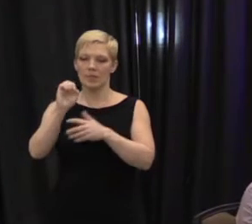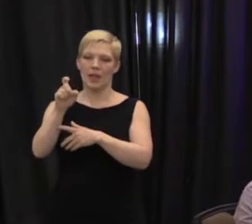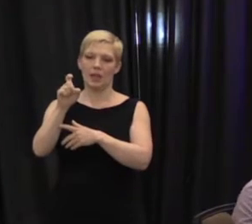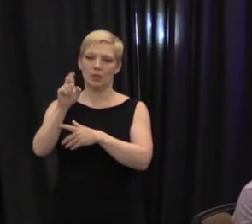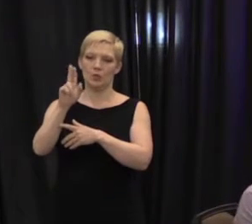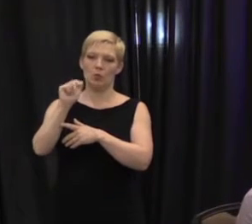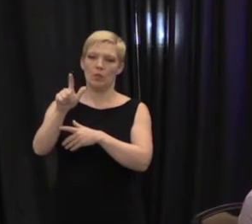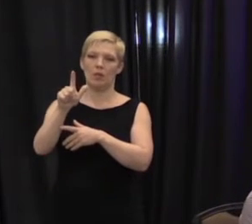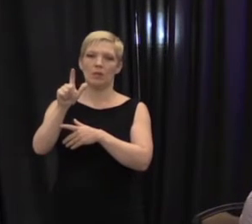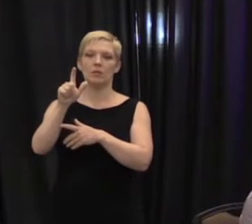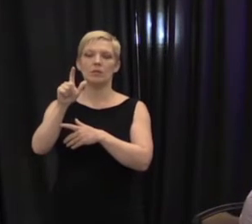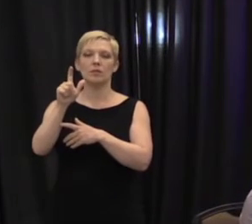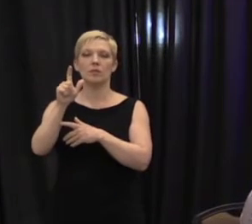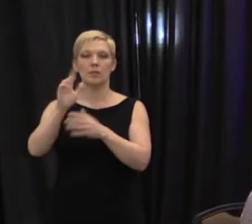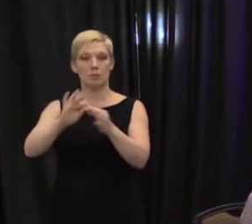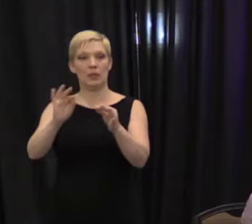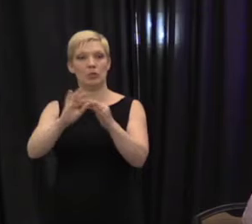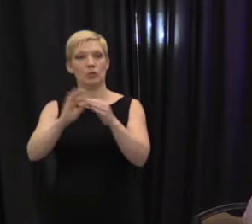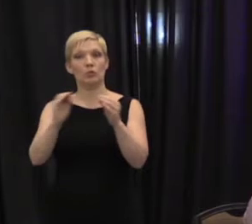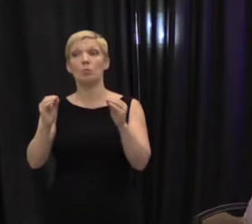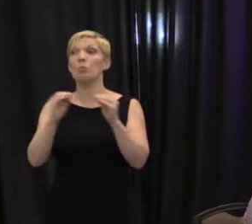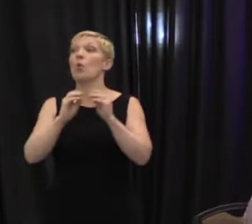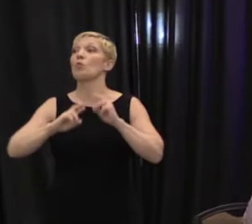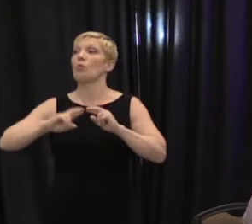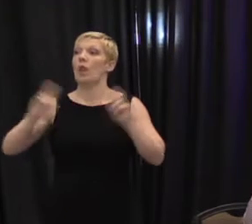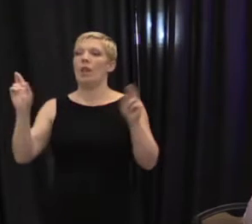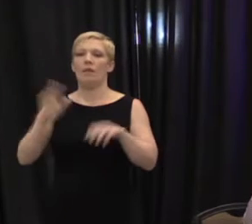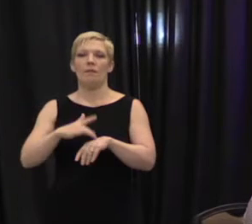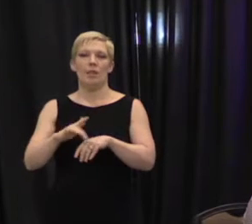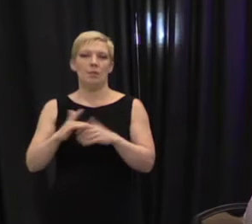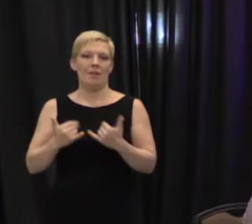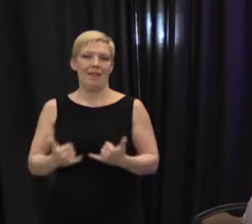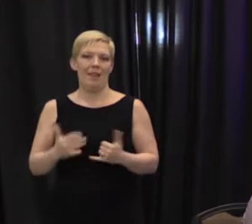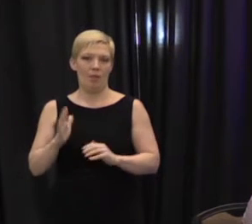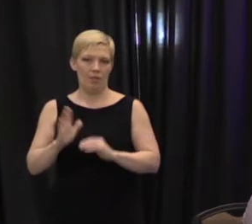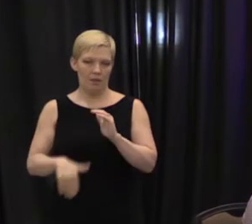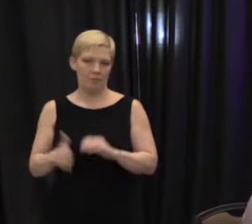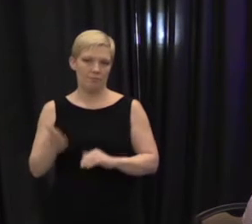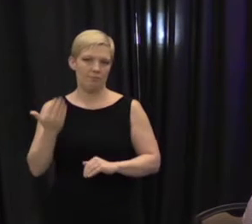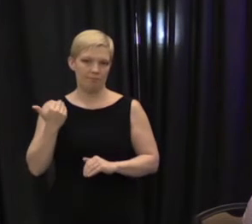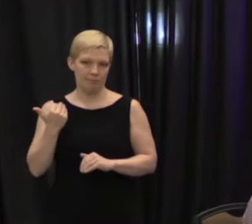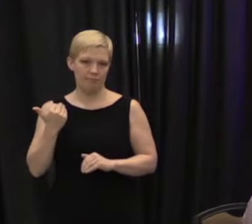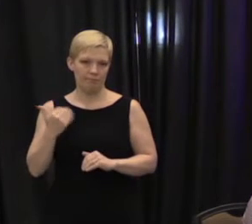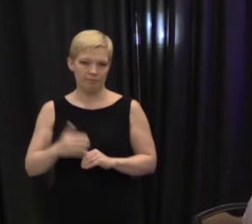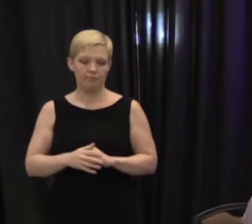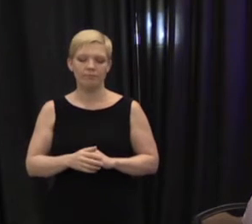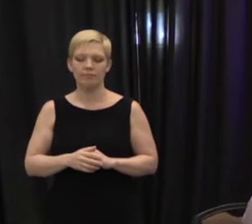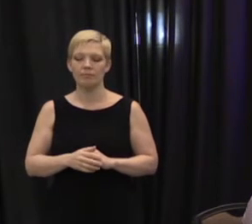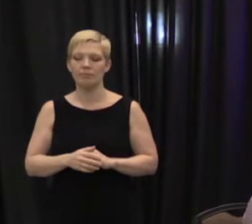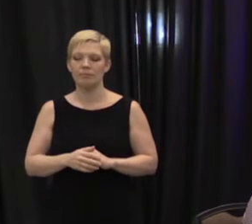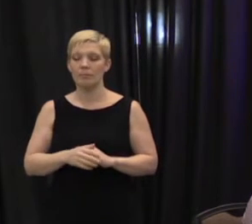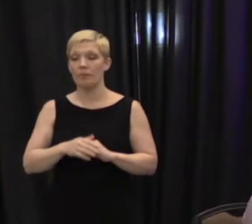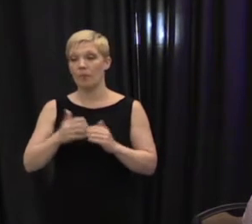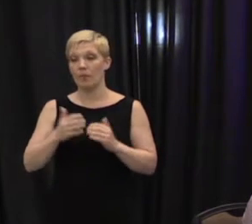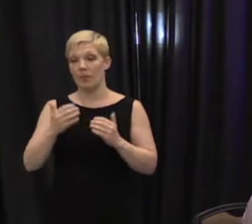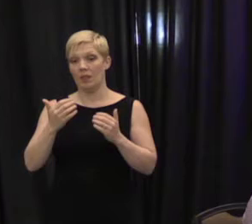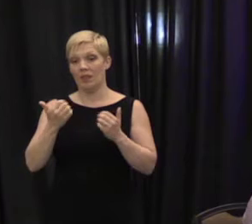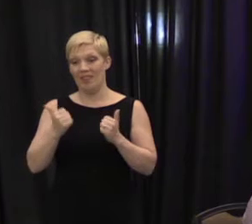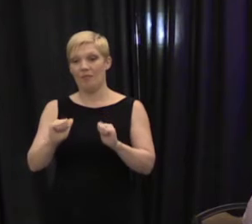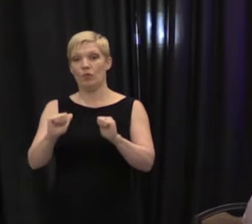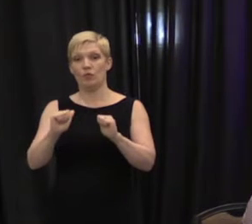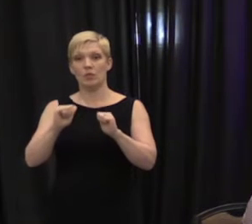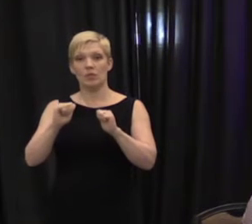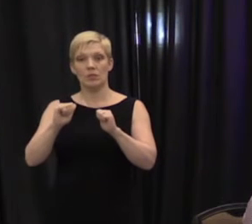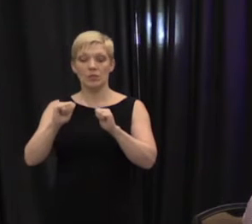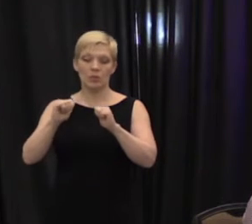obviously much more readily available than it was. So a lot of the efforts to censor based on morality,